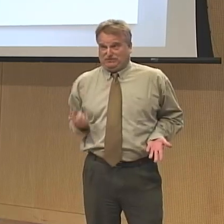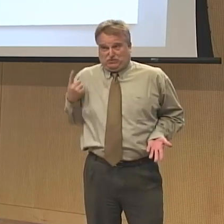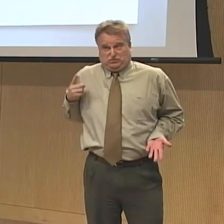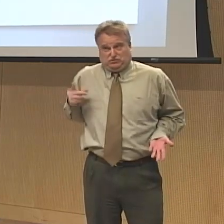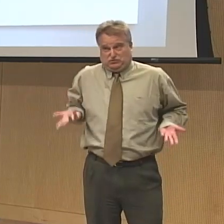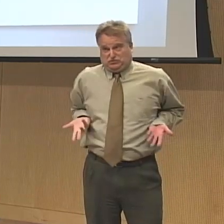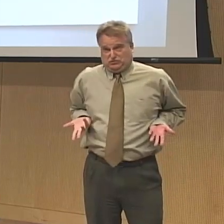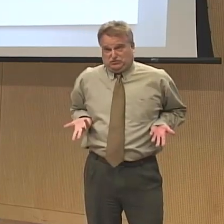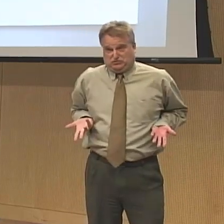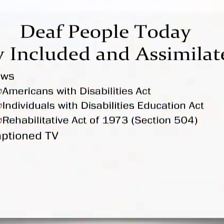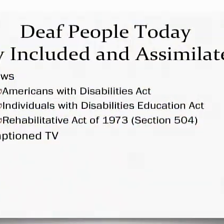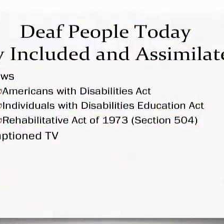me.